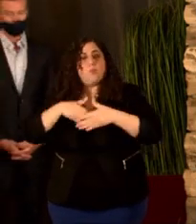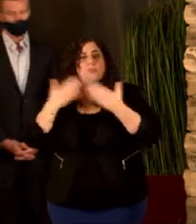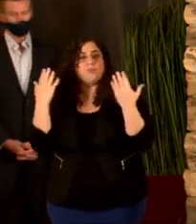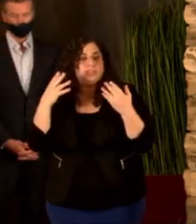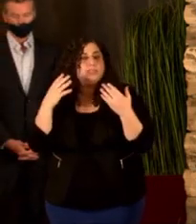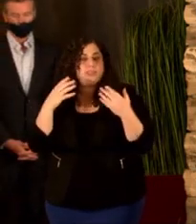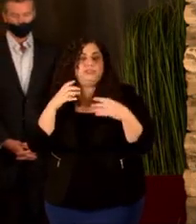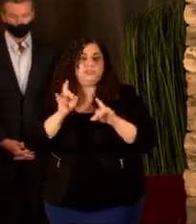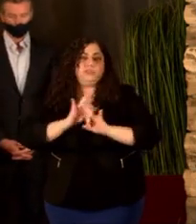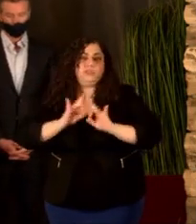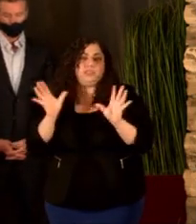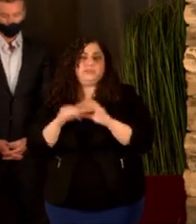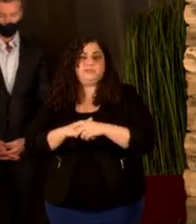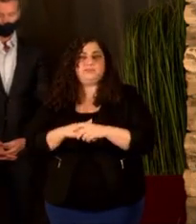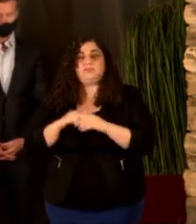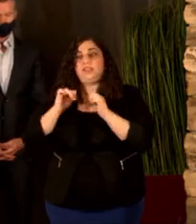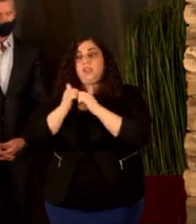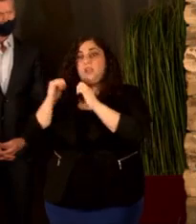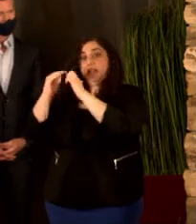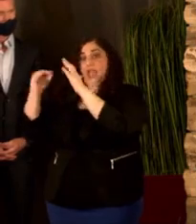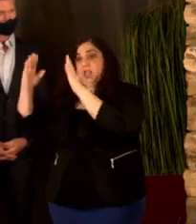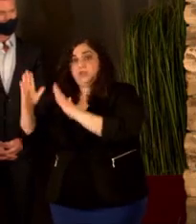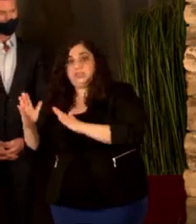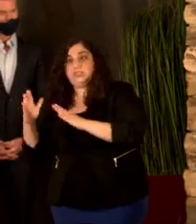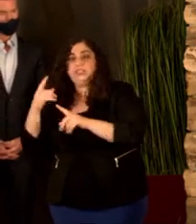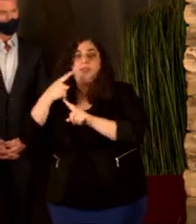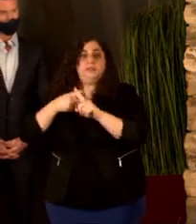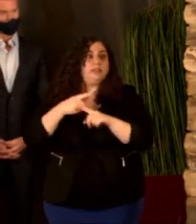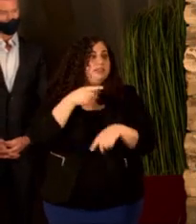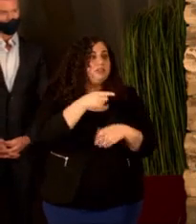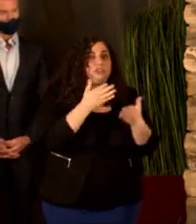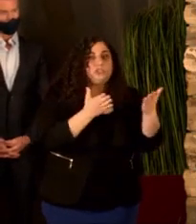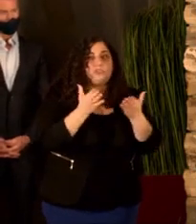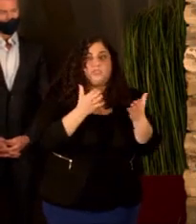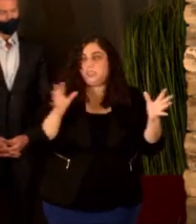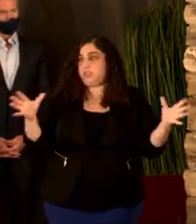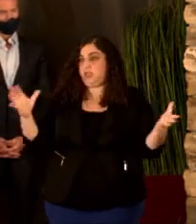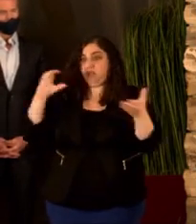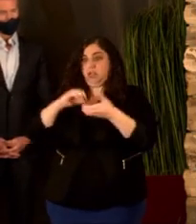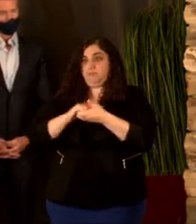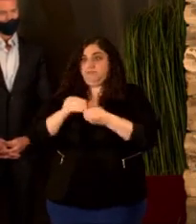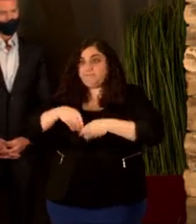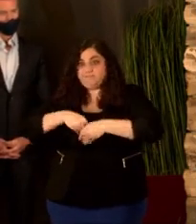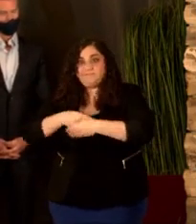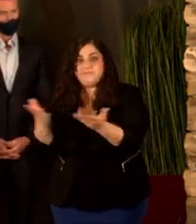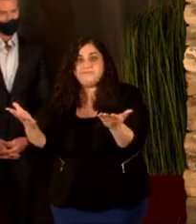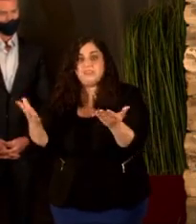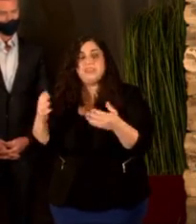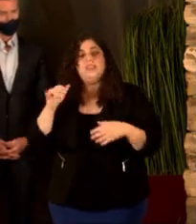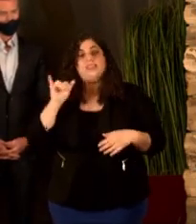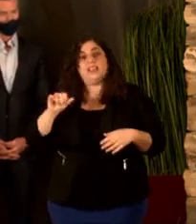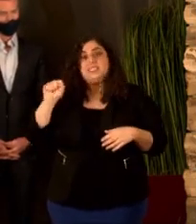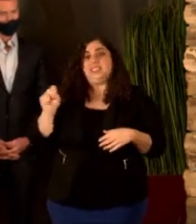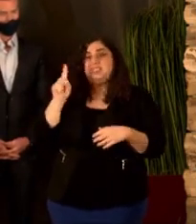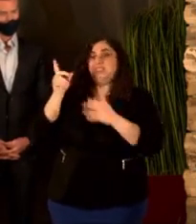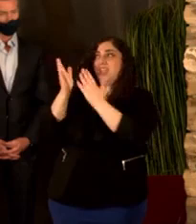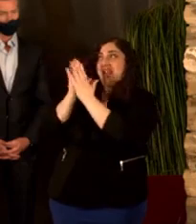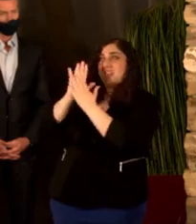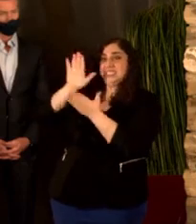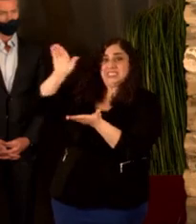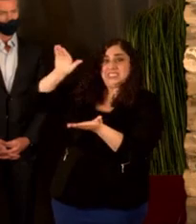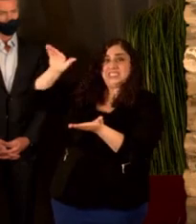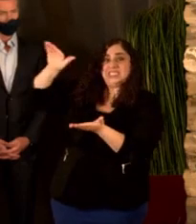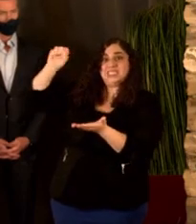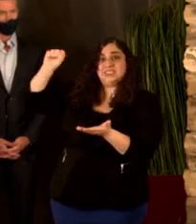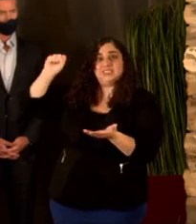job done. And that's what San Diegans, that's what Californians are asking for, and that's what this governor is delivering. And it doesn't just end here